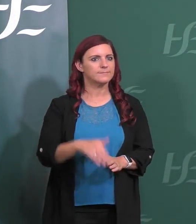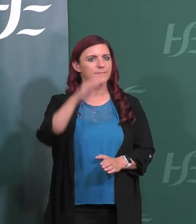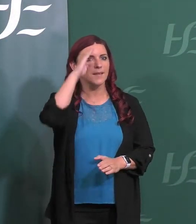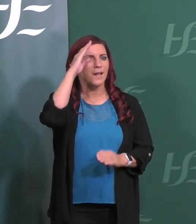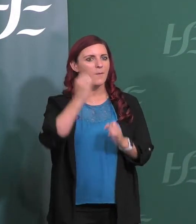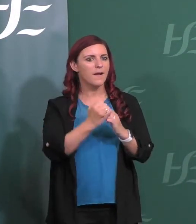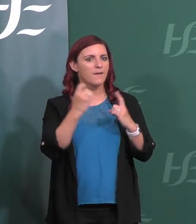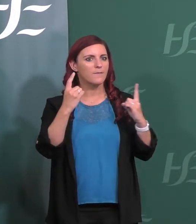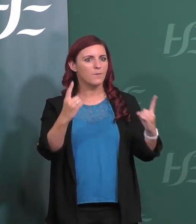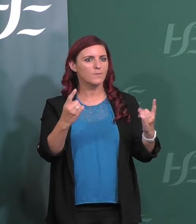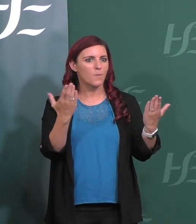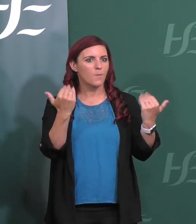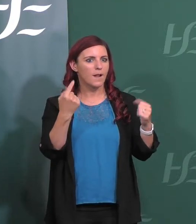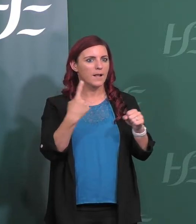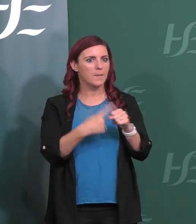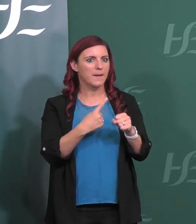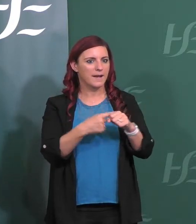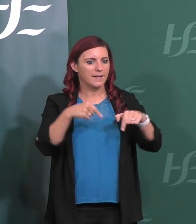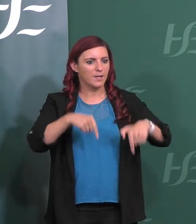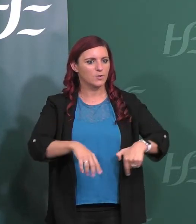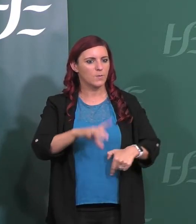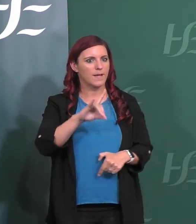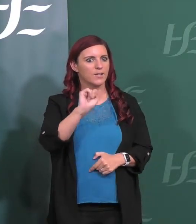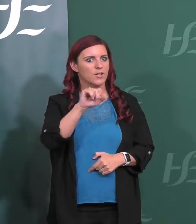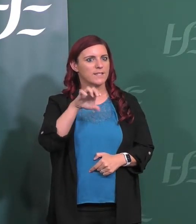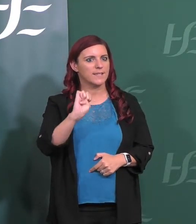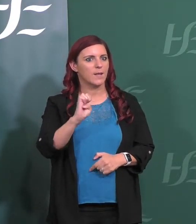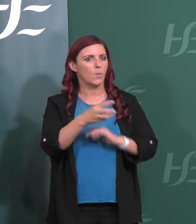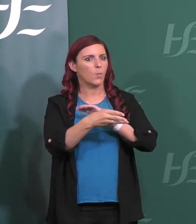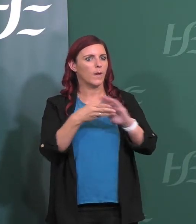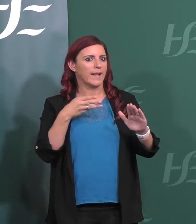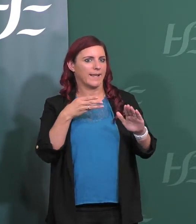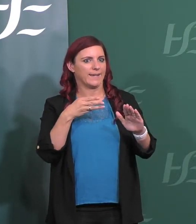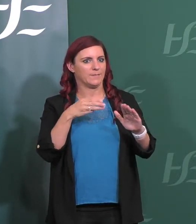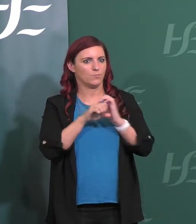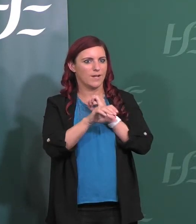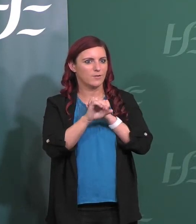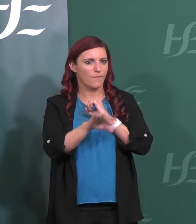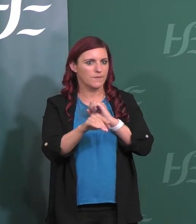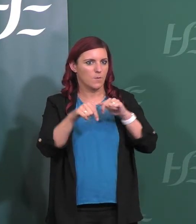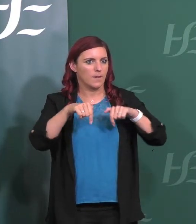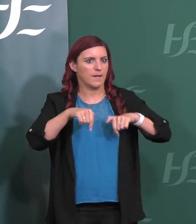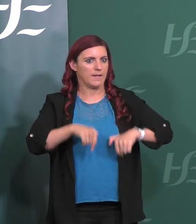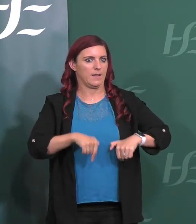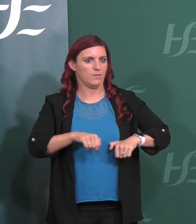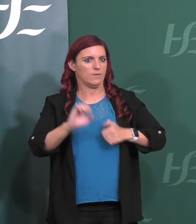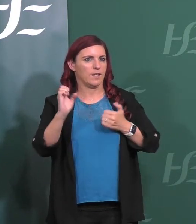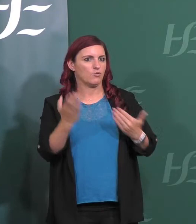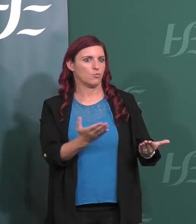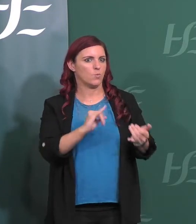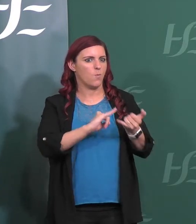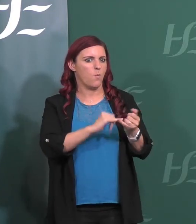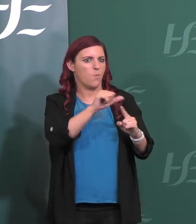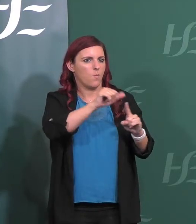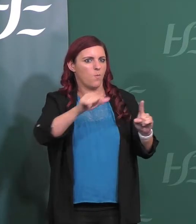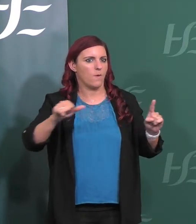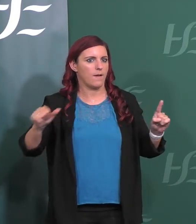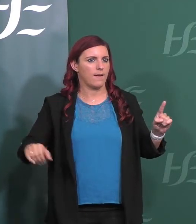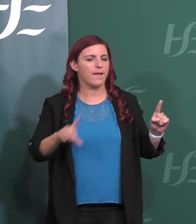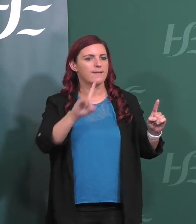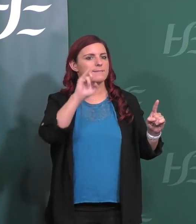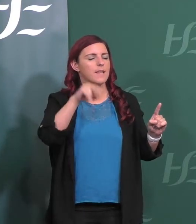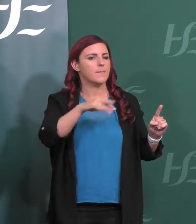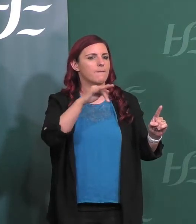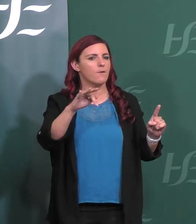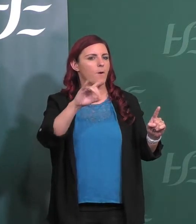Hello, good afternoon, and welcome again to the HSE Weekly Press Briefing. Could I ask the speakers please to introduce themselves from the left?